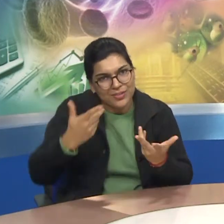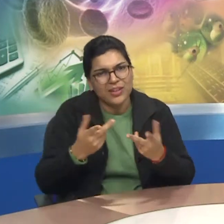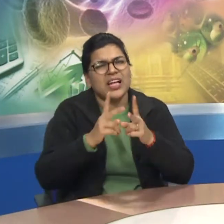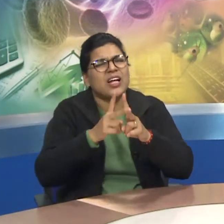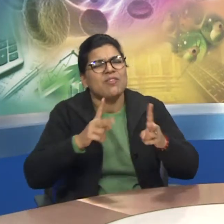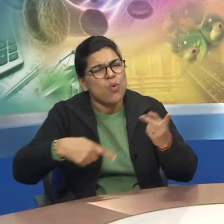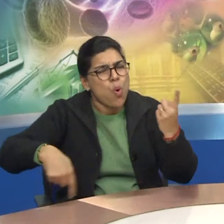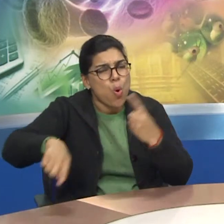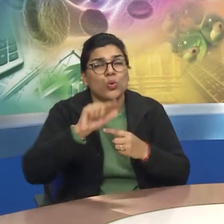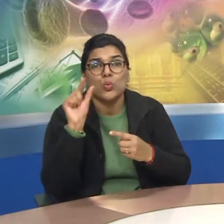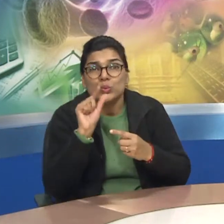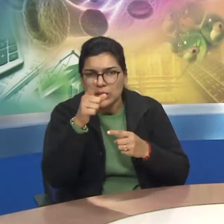And